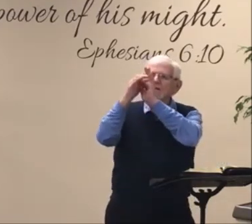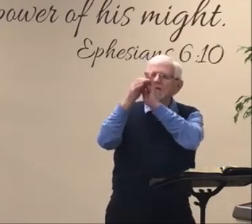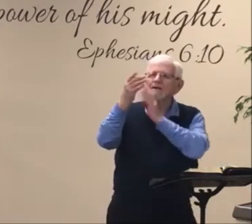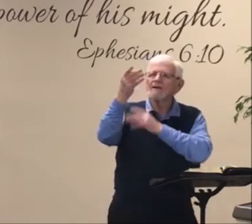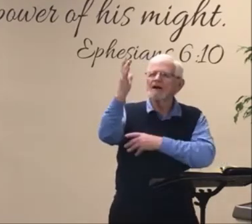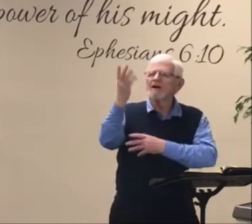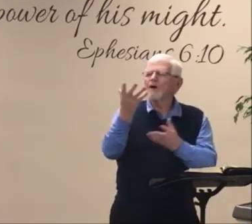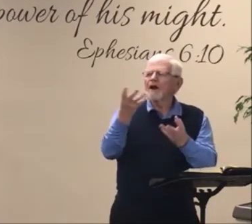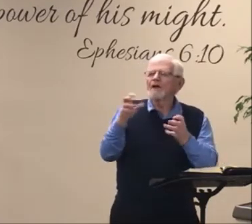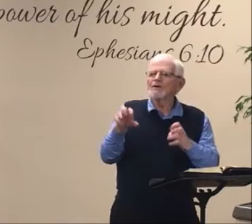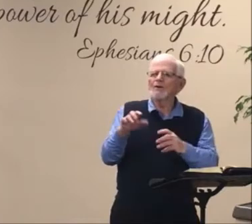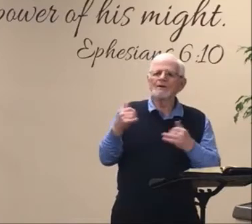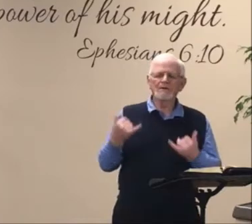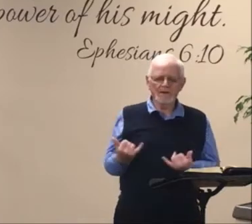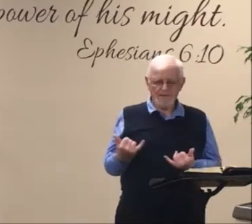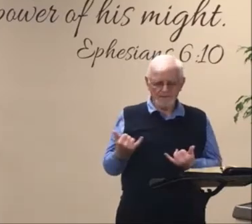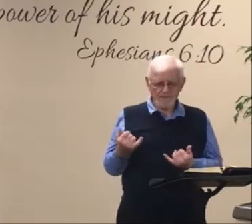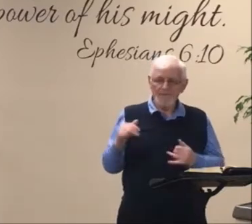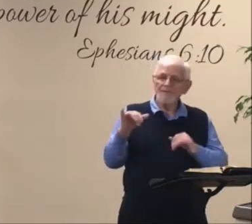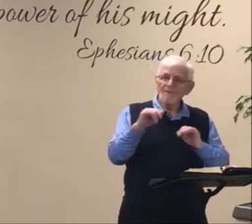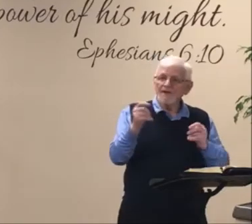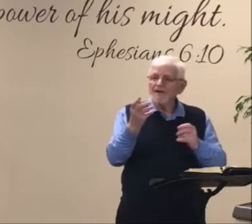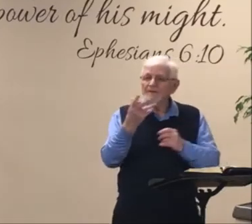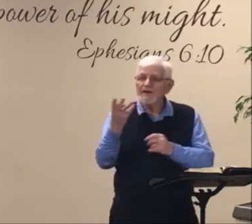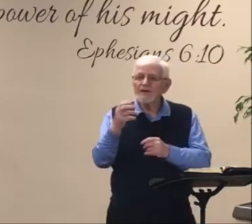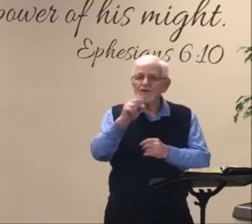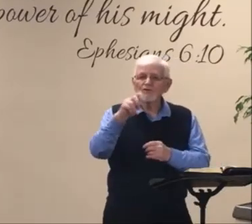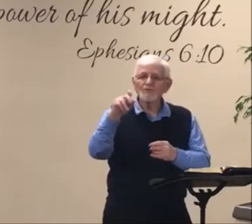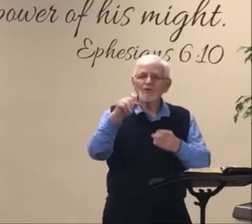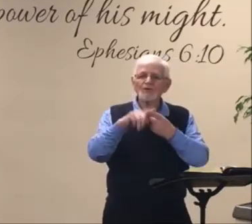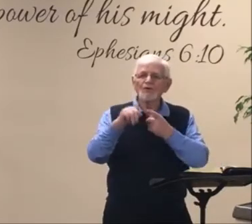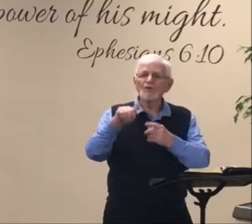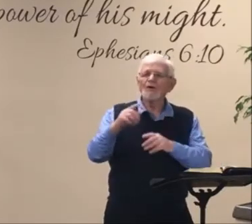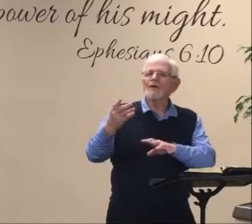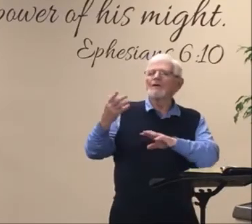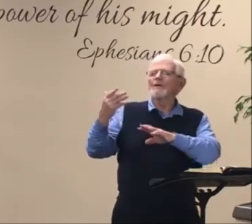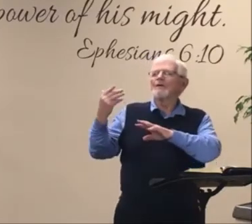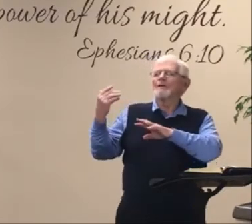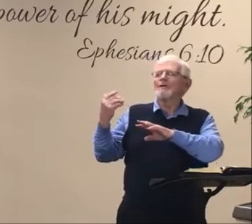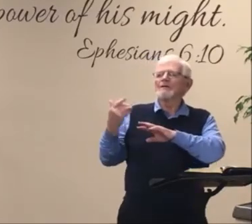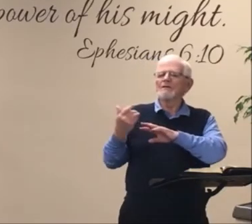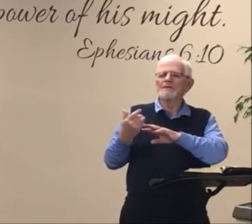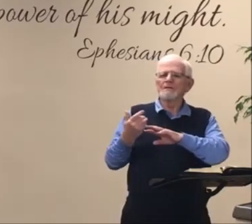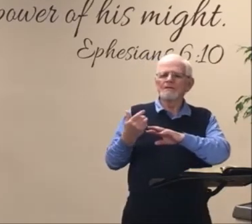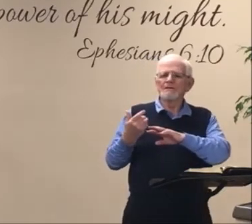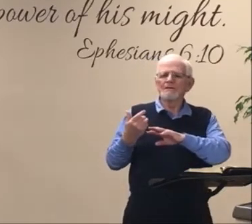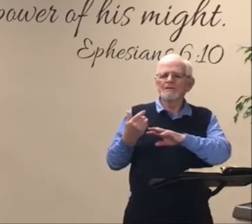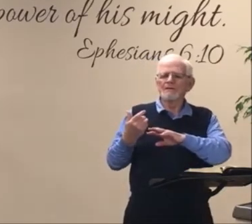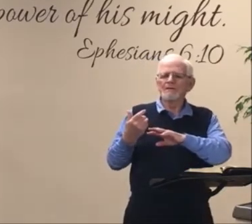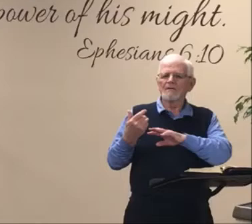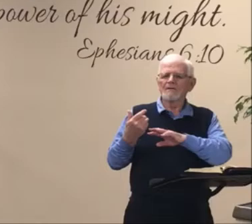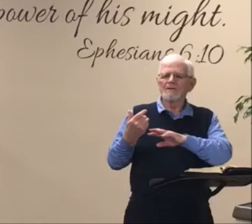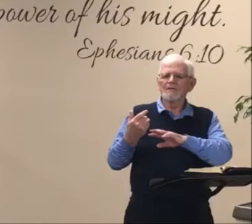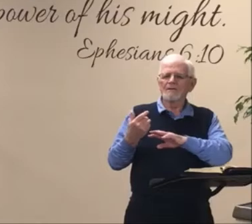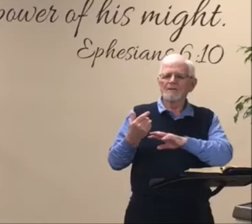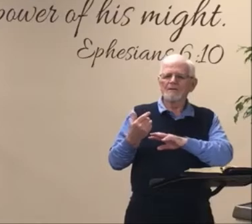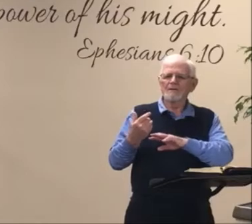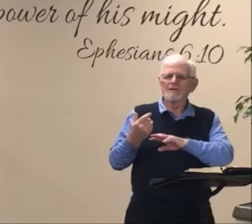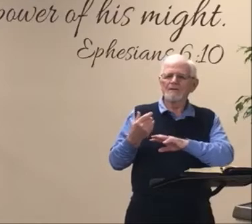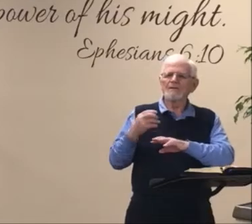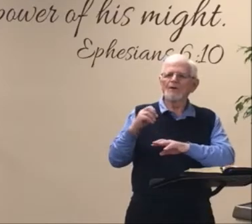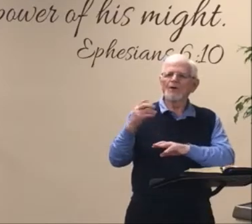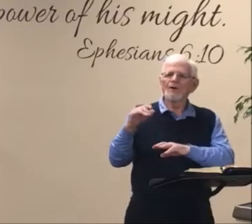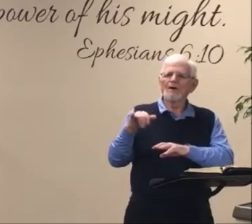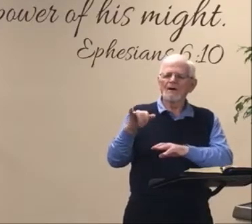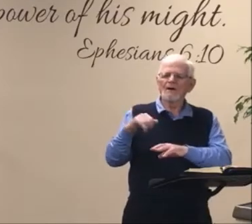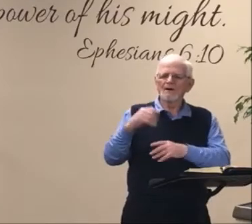now? And God says, the same things you've been supposed to be doing for the last so many months. And you say, oh yeah, I